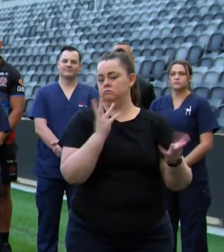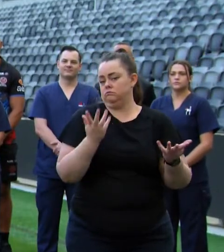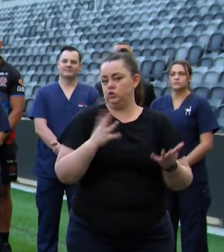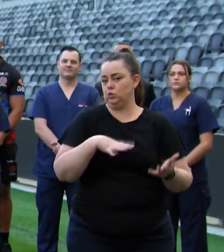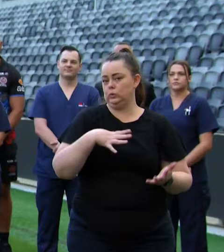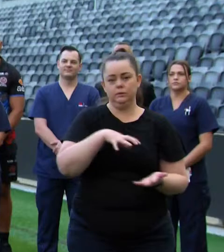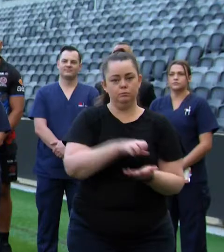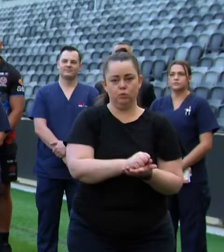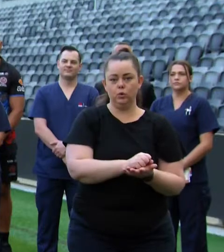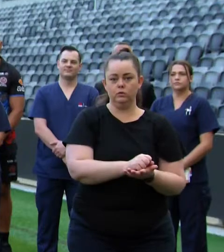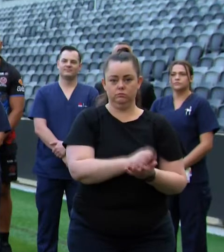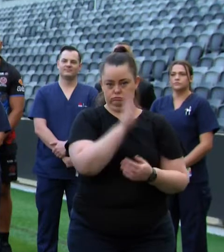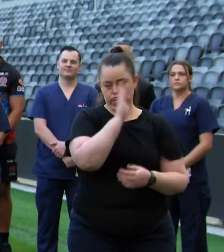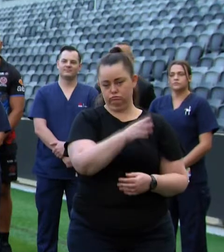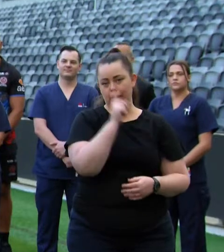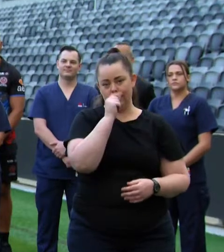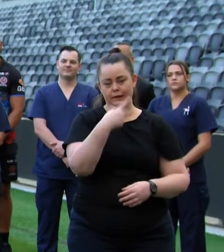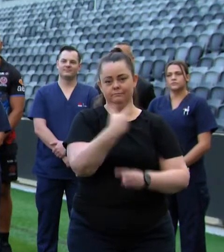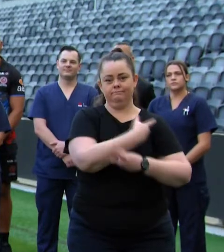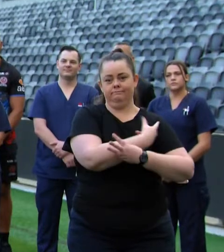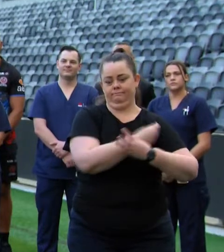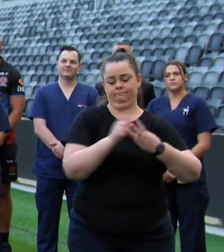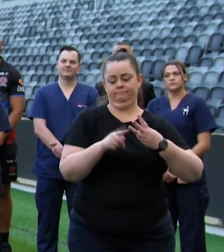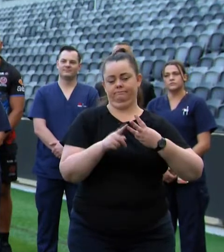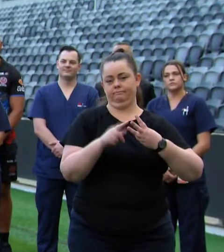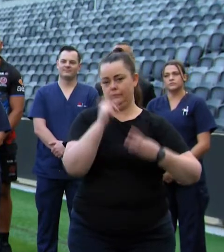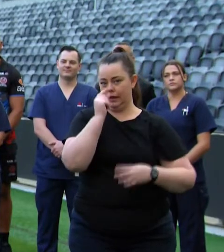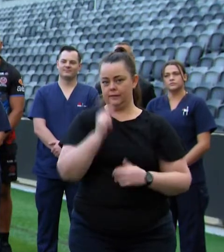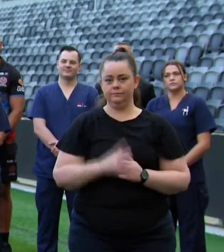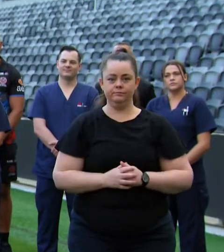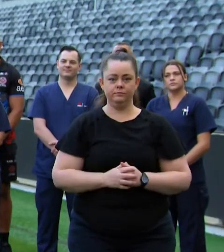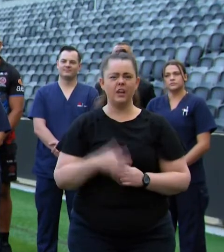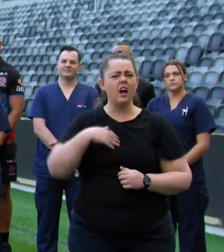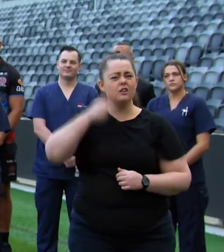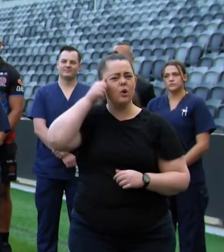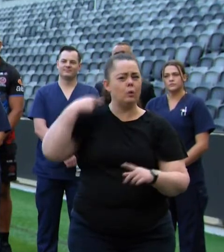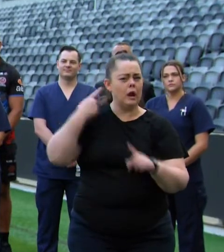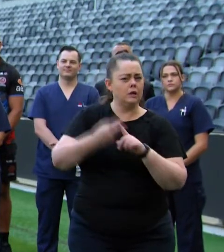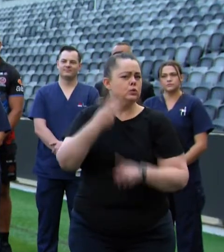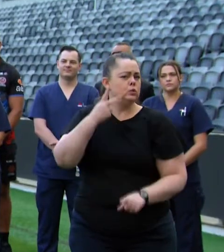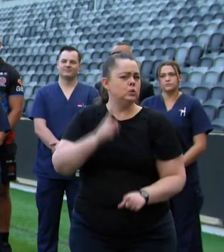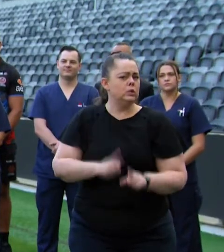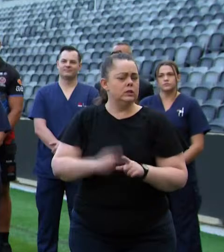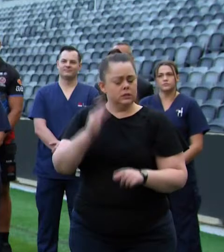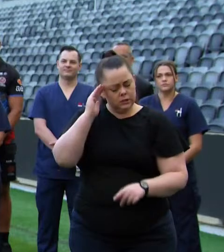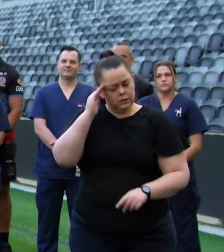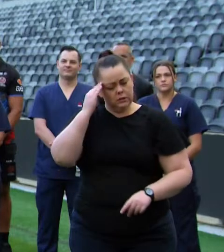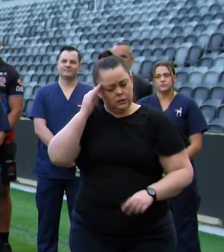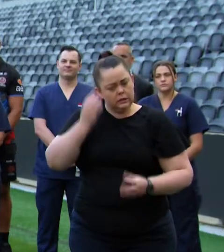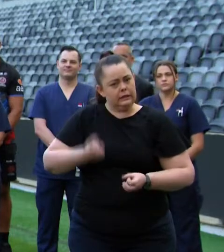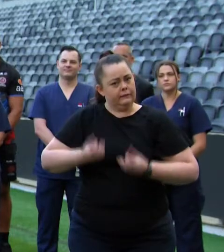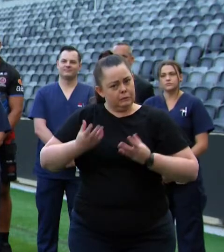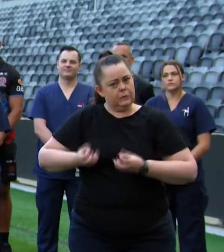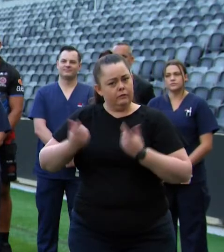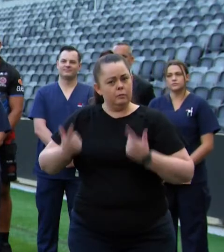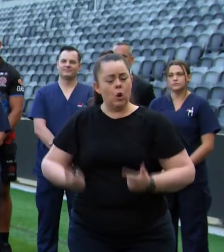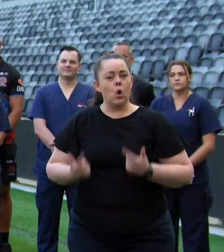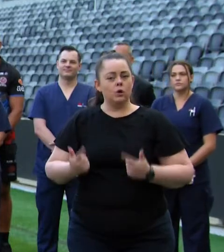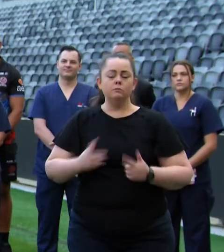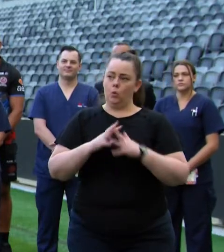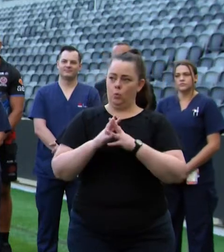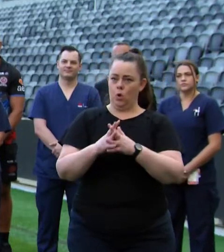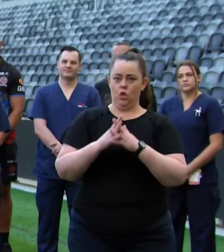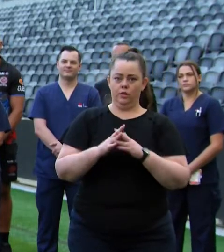major sacrifices, but that has all paid off. We're in a very strong position here in our state. We're seeing hospitalisations and ICUs